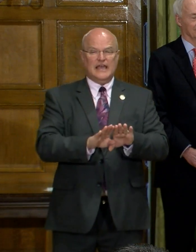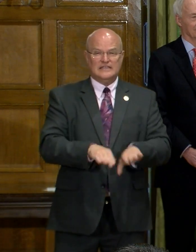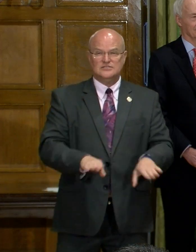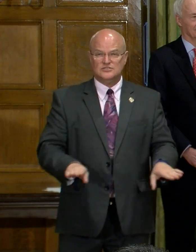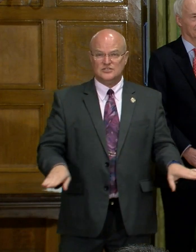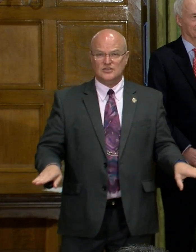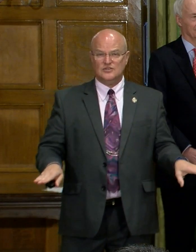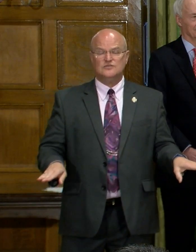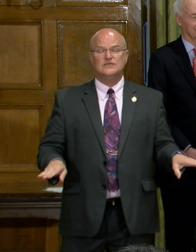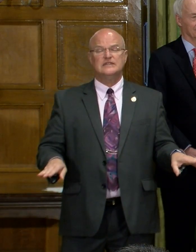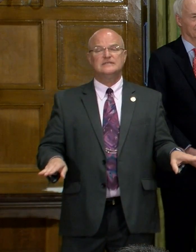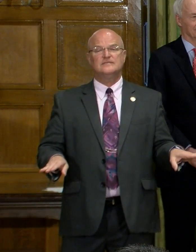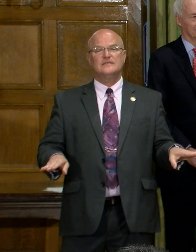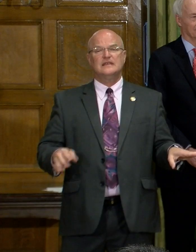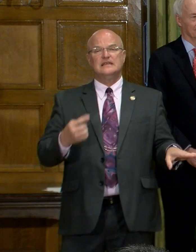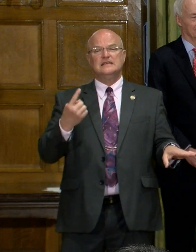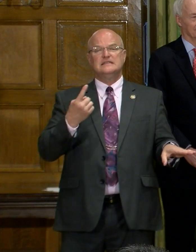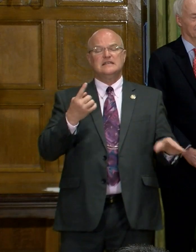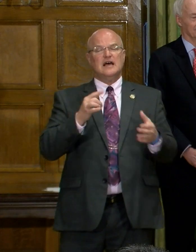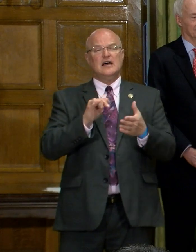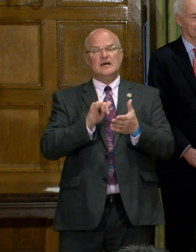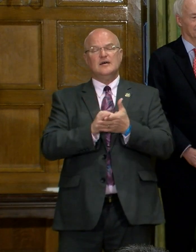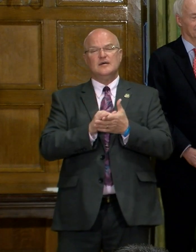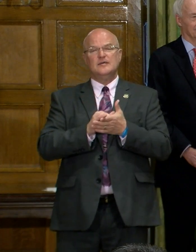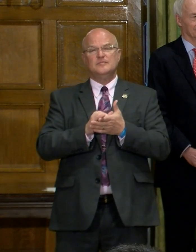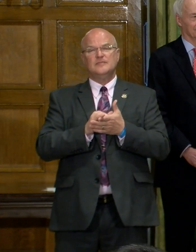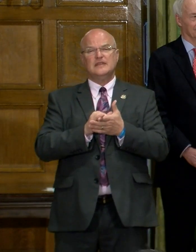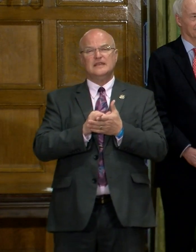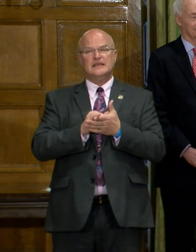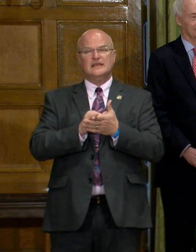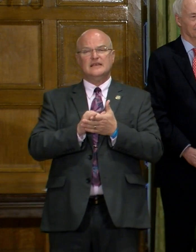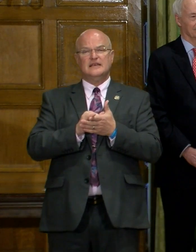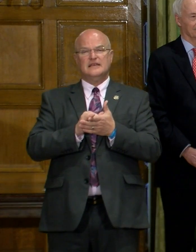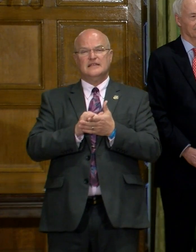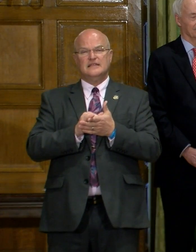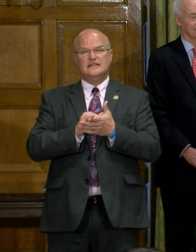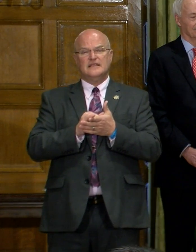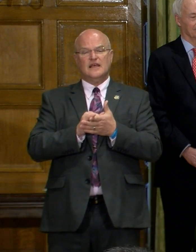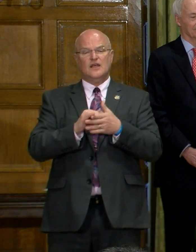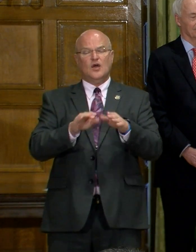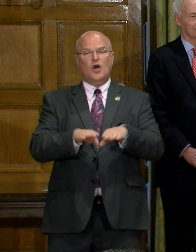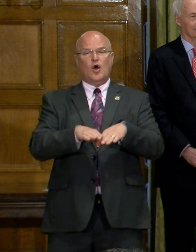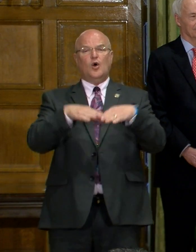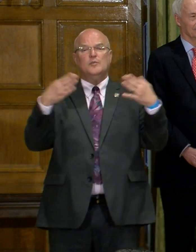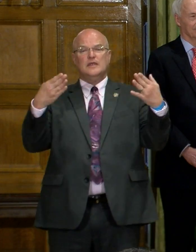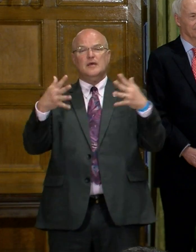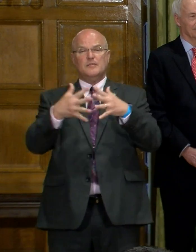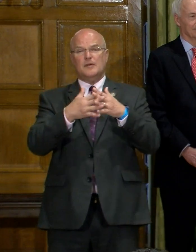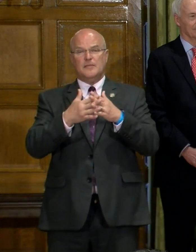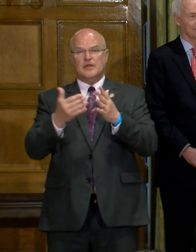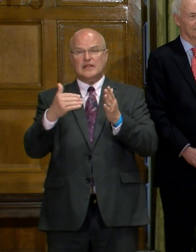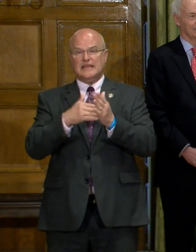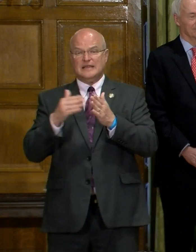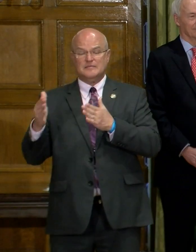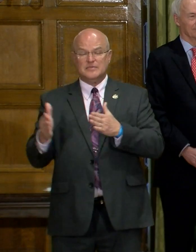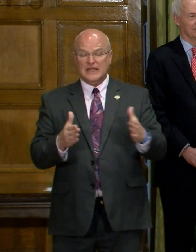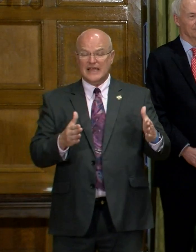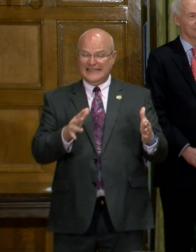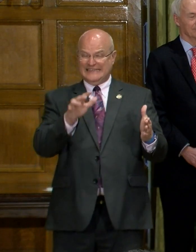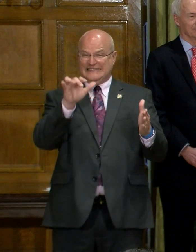children is something that in the Opening Up America Again plan is